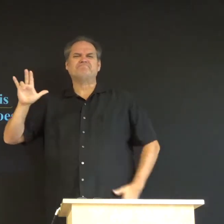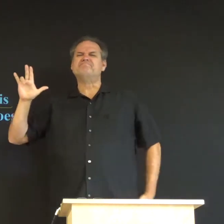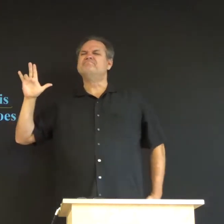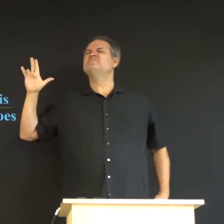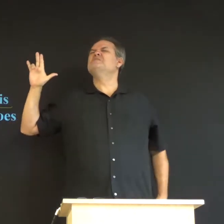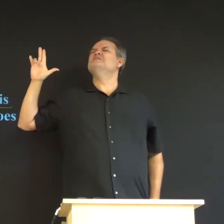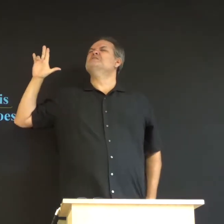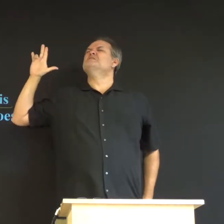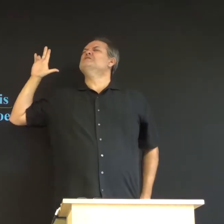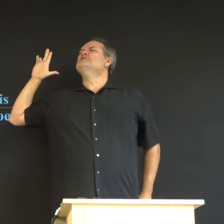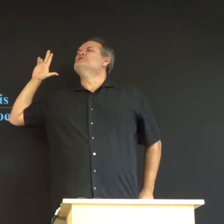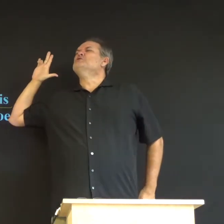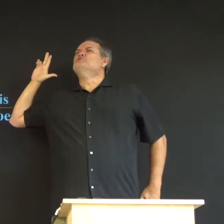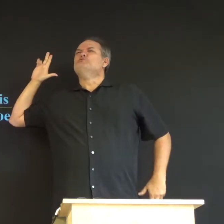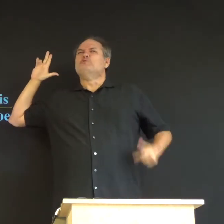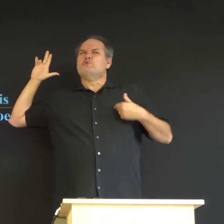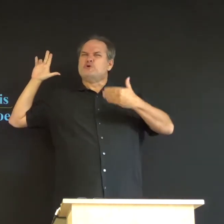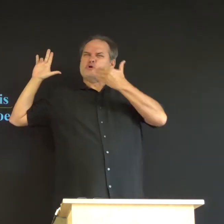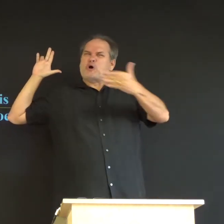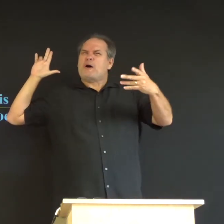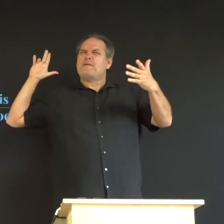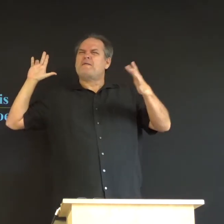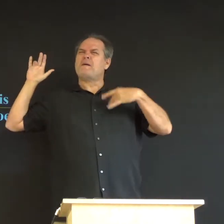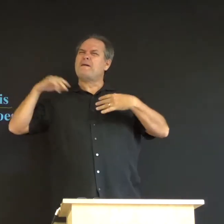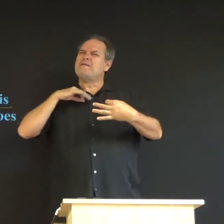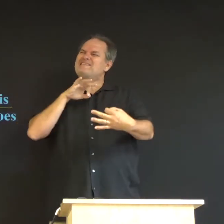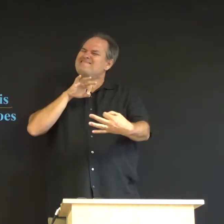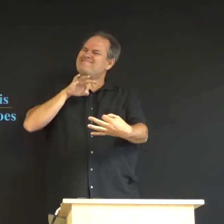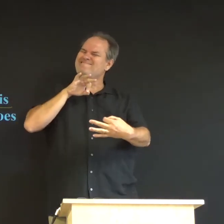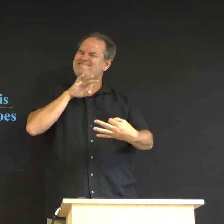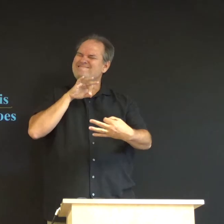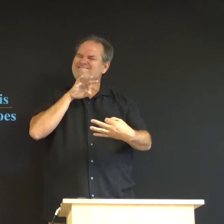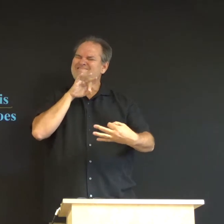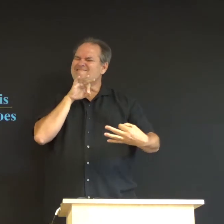And Pharisees, you got, they were holier than holy. They were perfect.